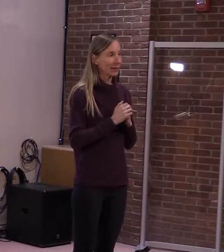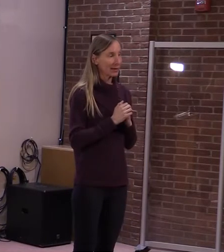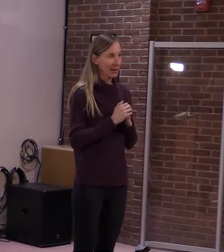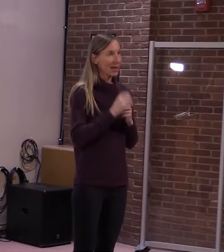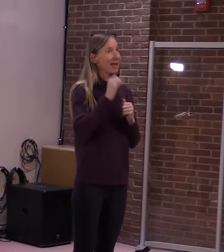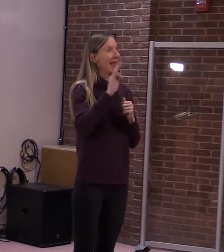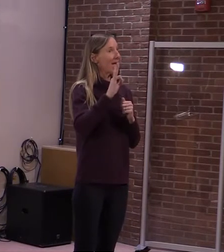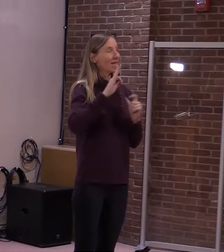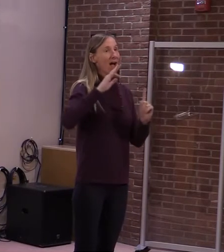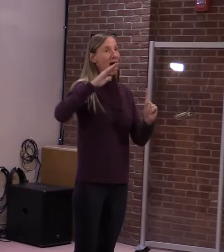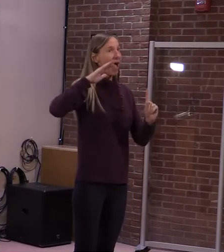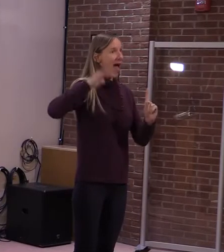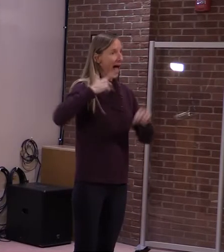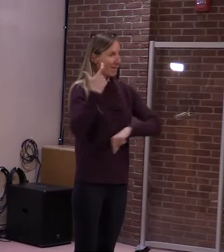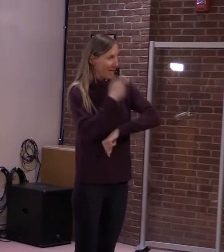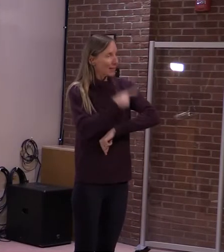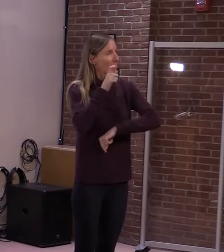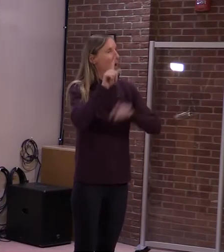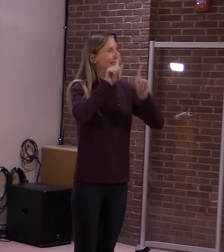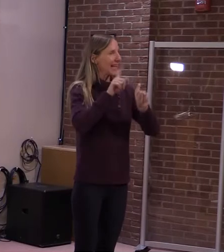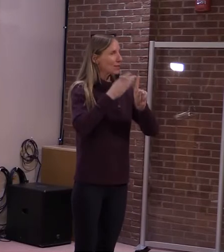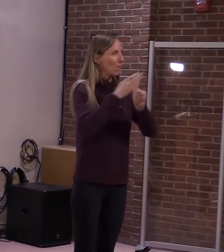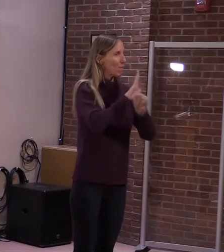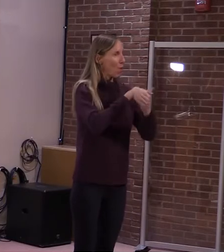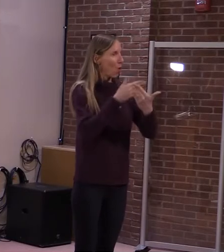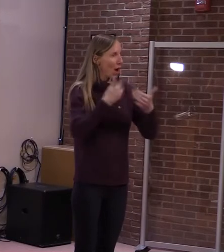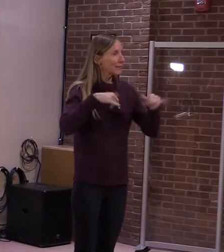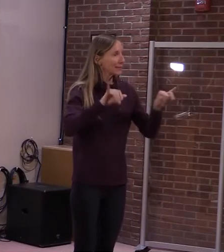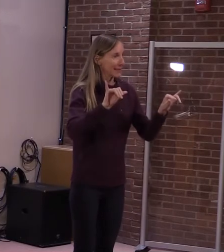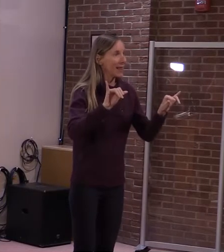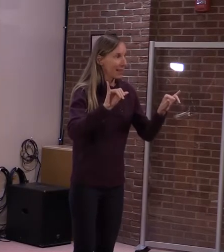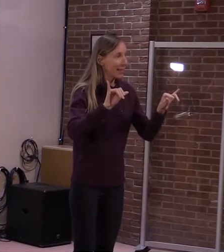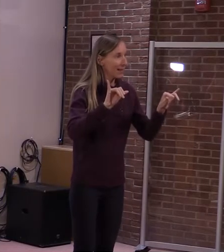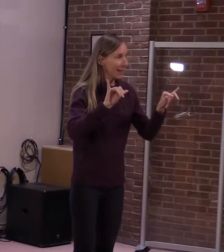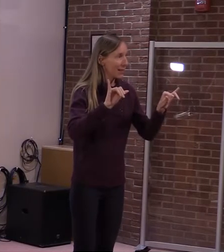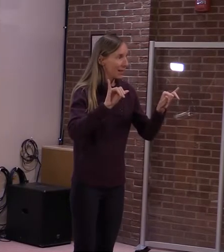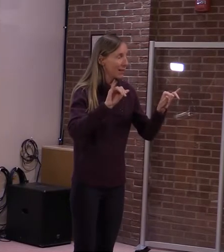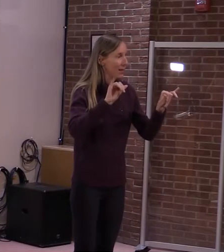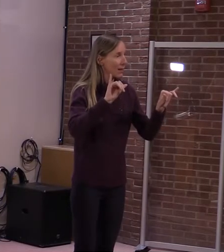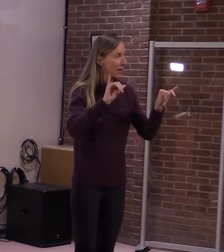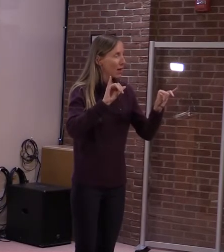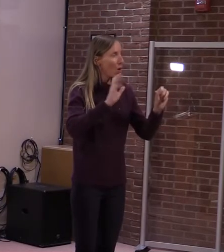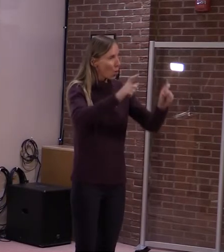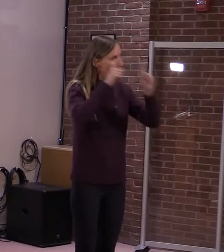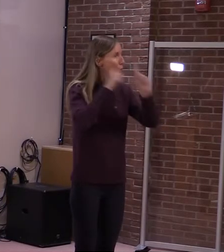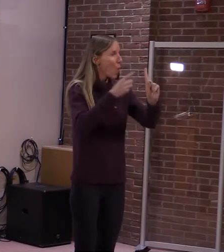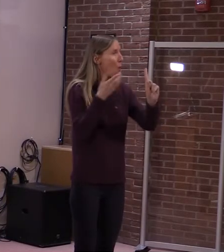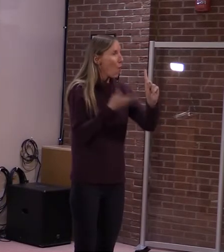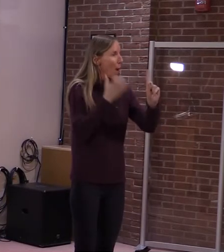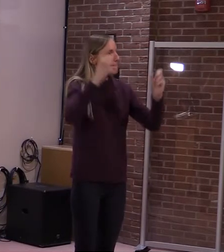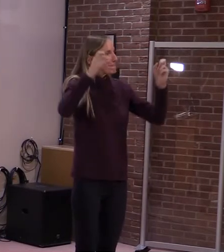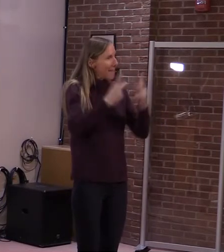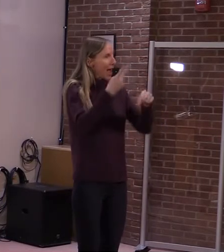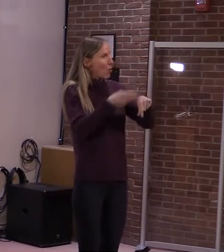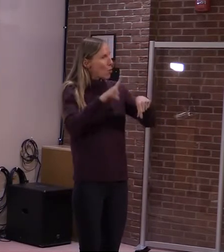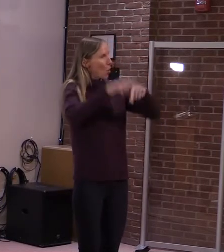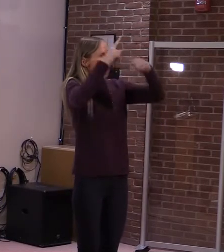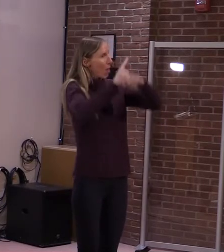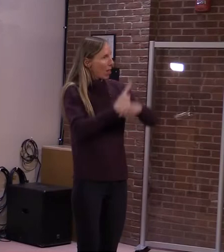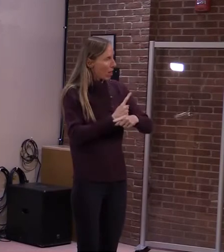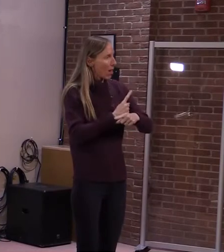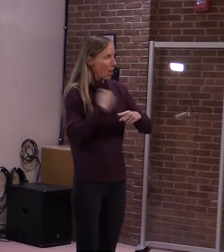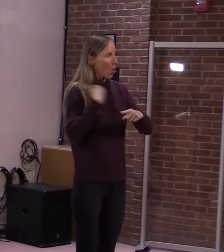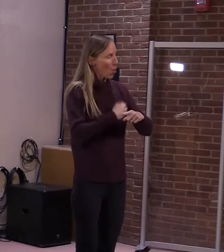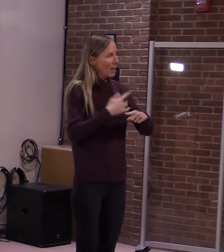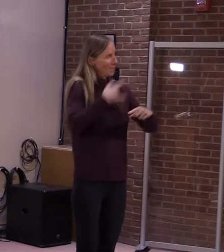test before they come, and so that we can get back to something normal. So we're encouraged by that, and it's